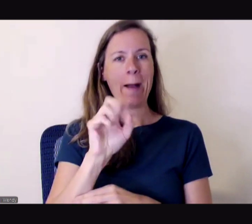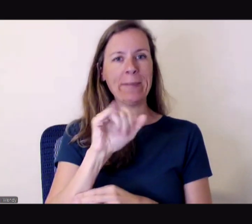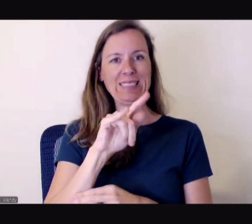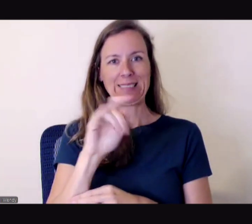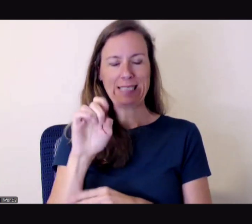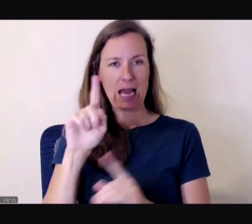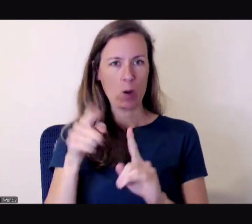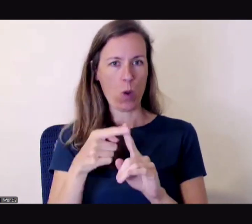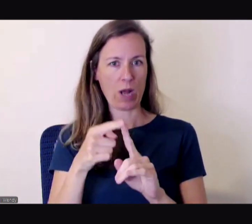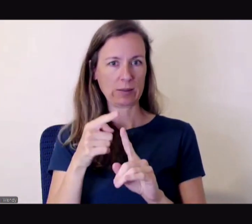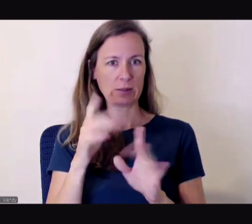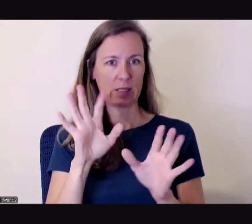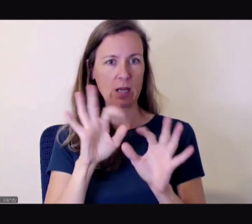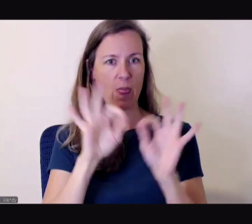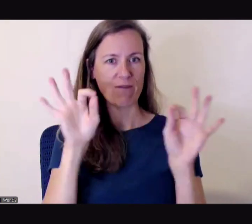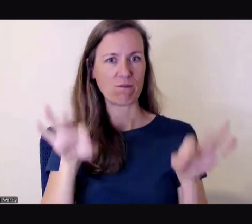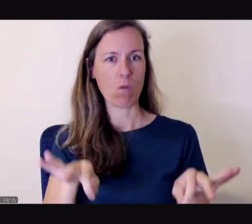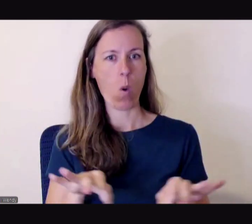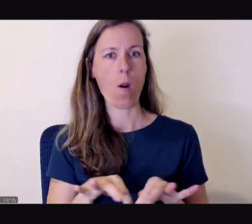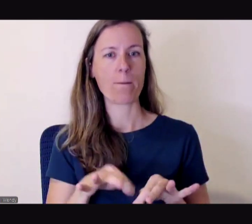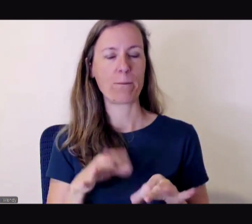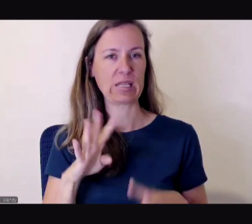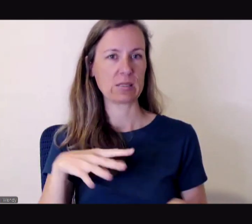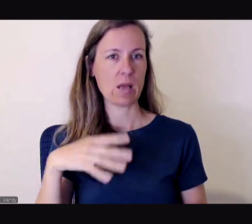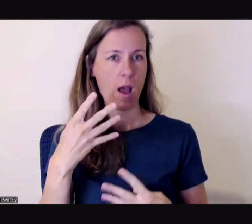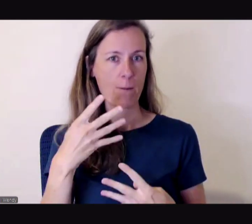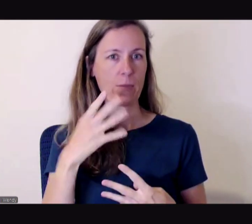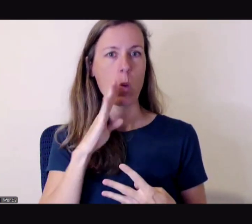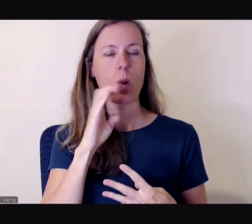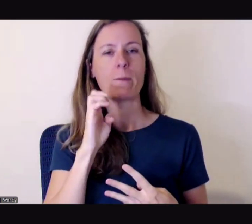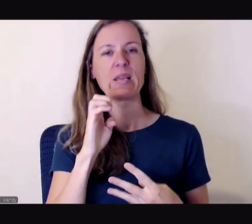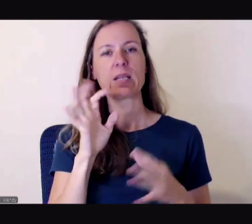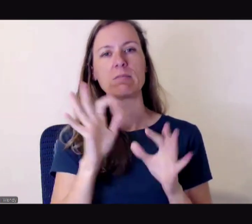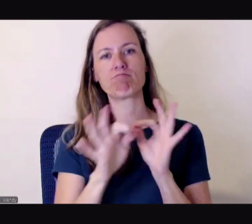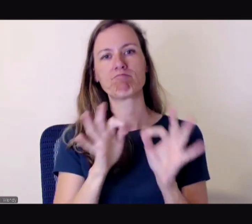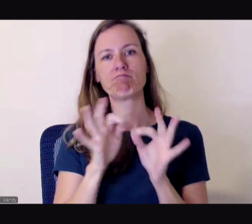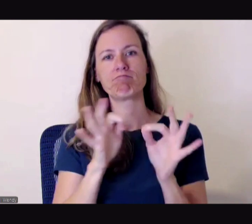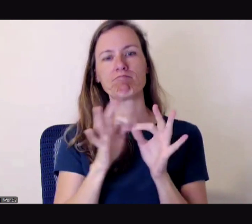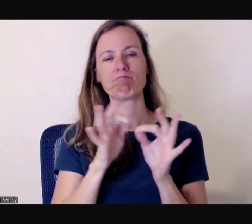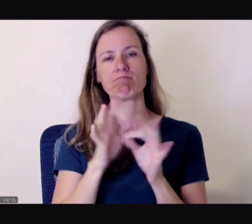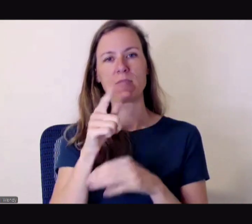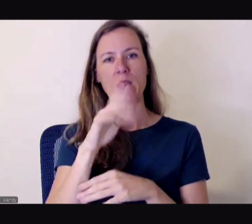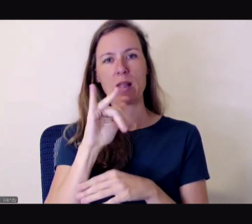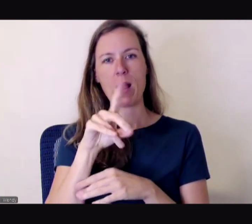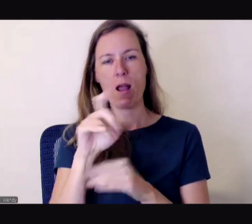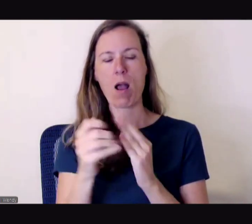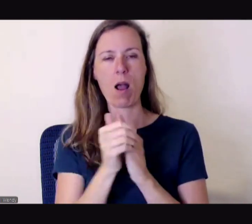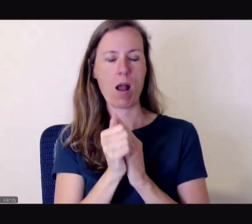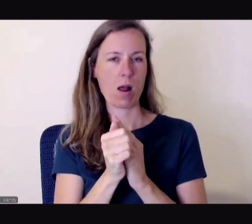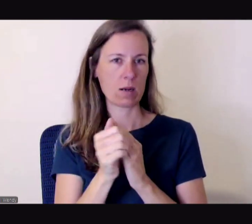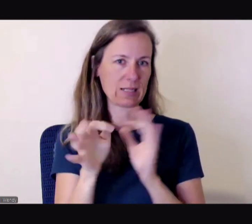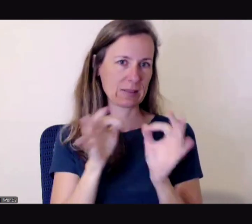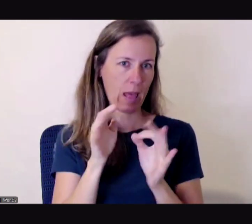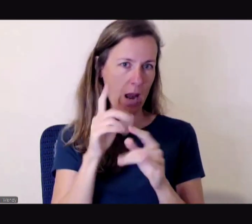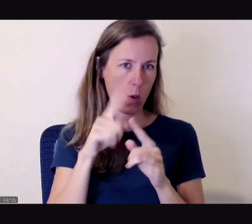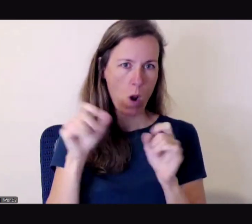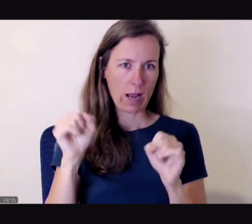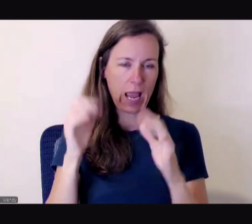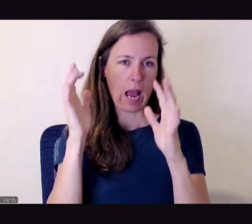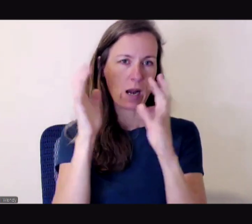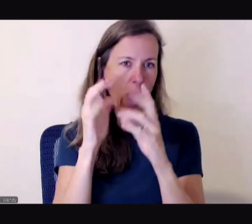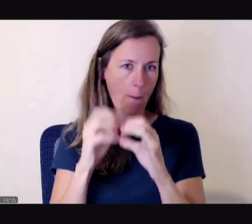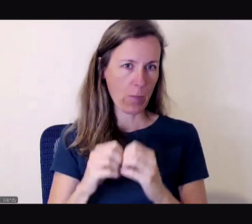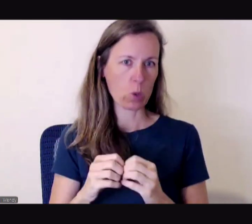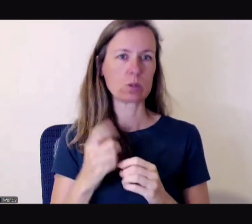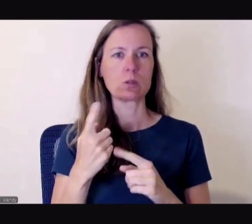detailed guide to what has the ability to be composted and what does not. So I'm just going to ask for